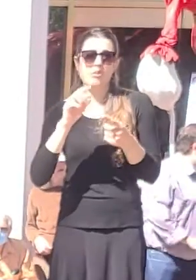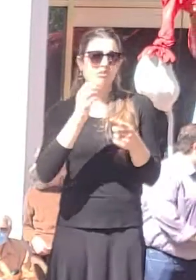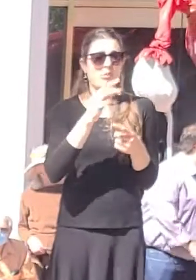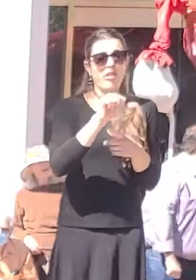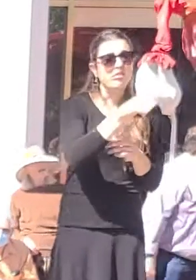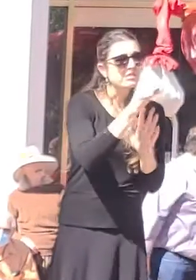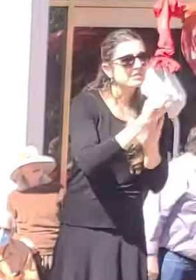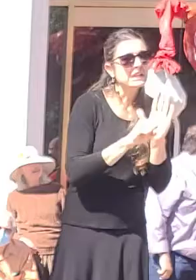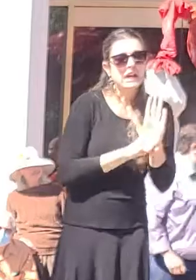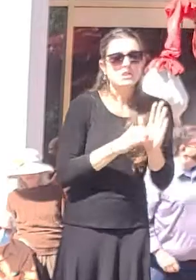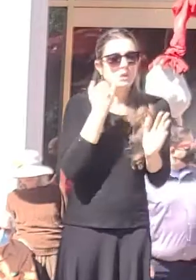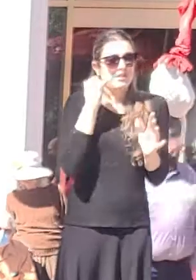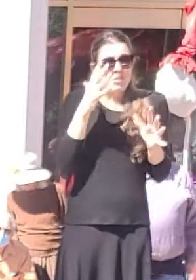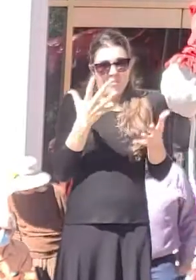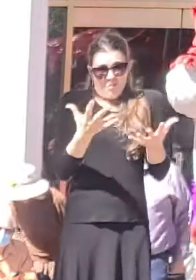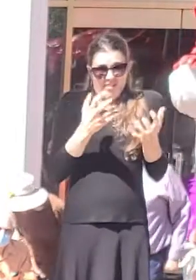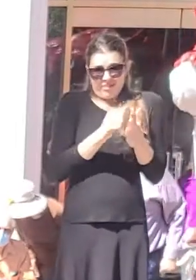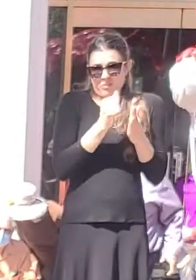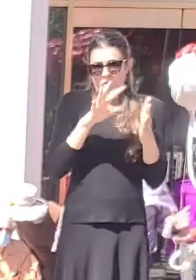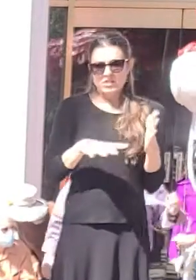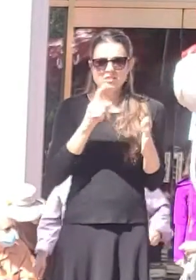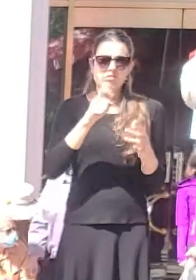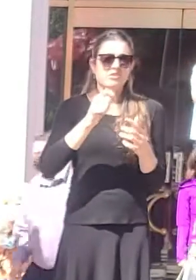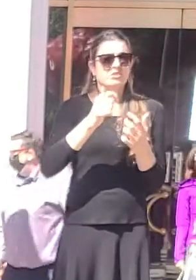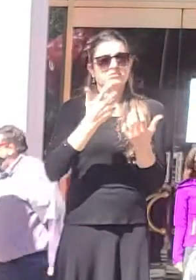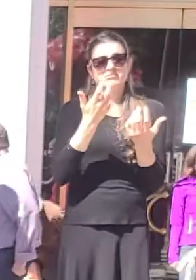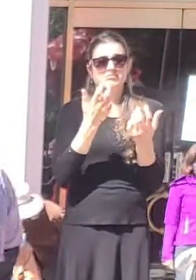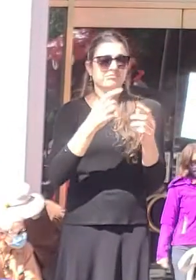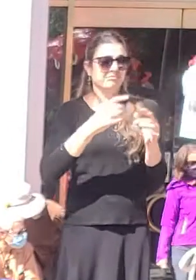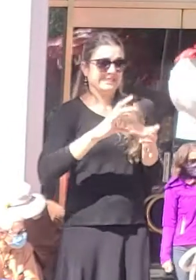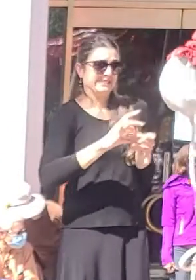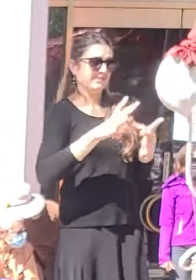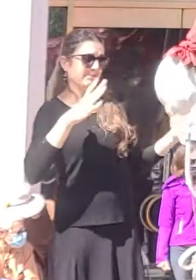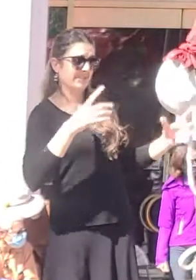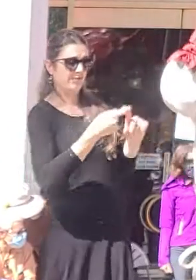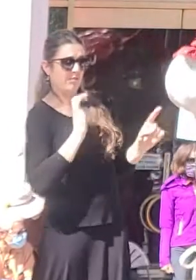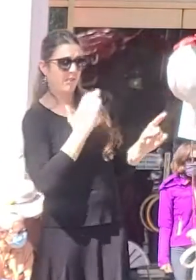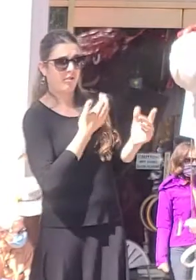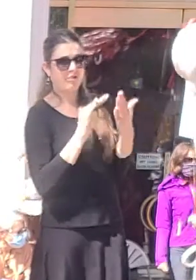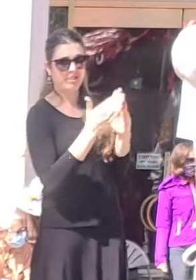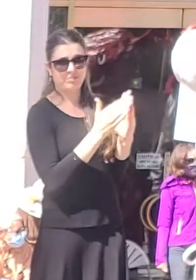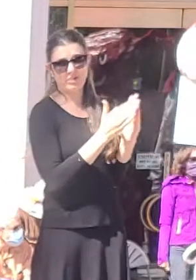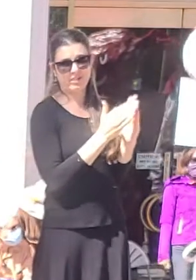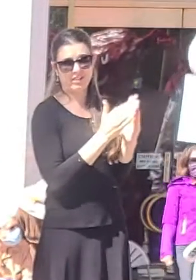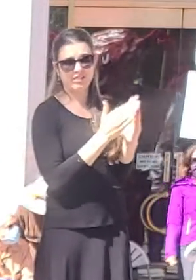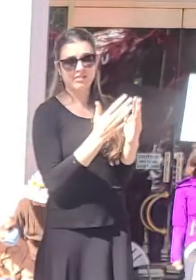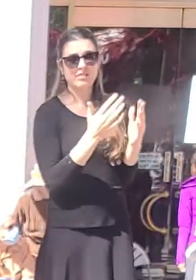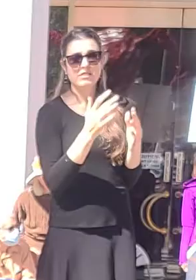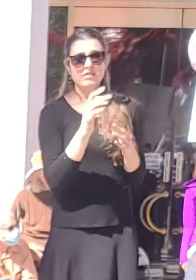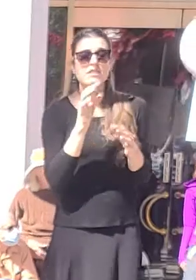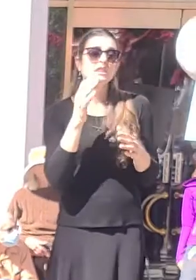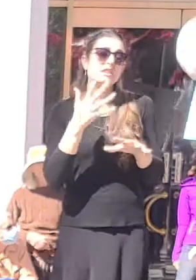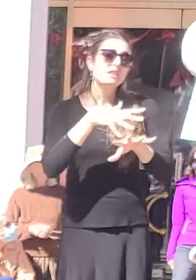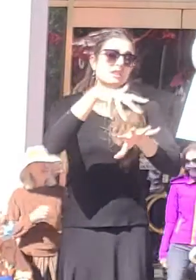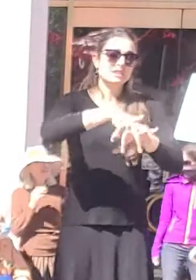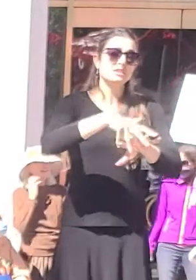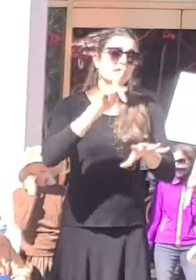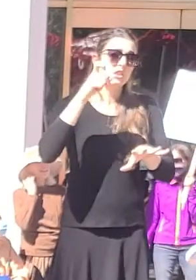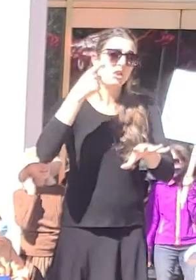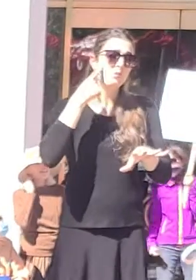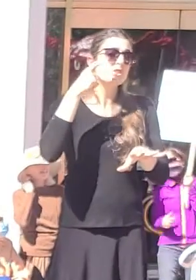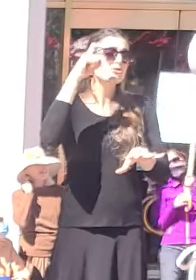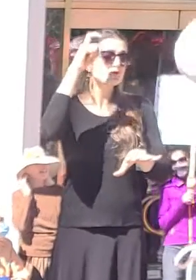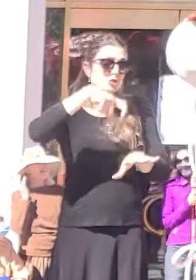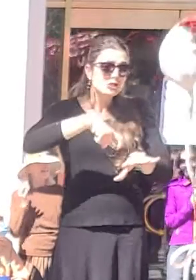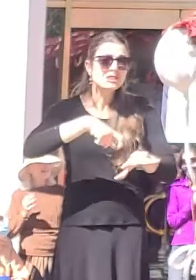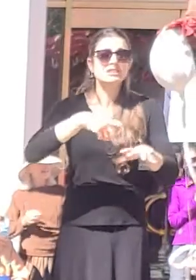care takes us far from our home and our community and our family obligations. Tribal governments could be exercising their sovereignty in this issue